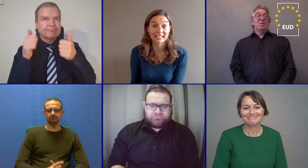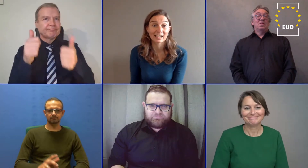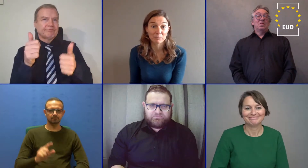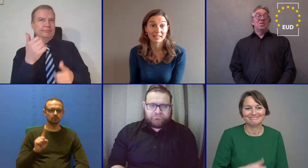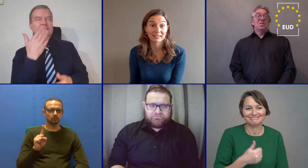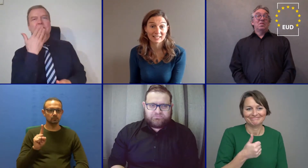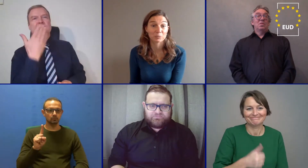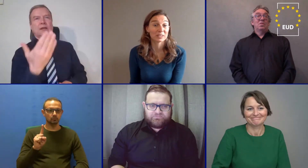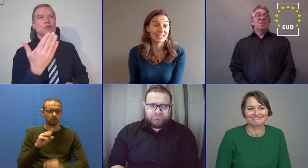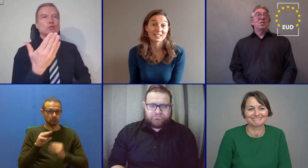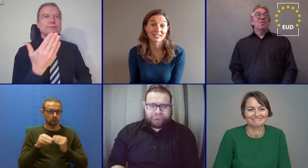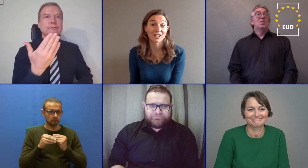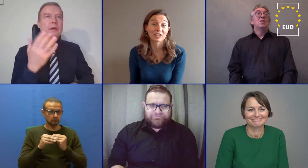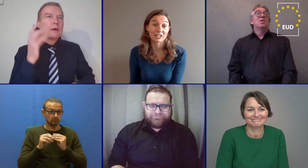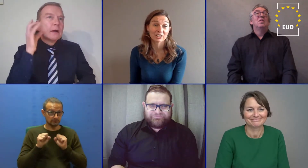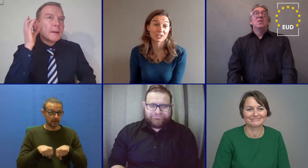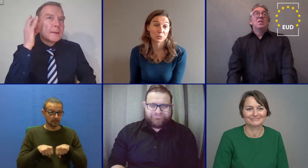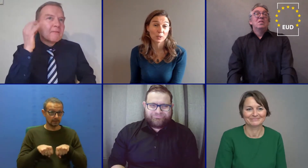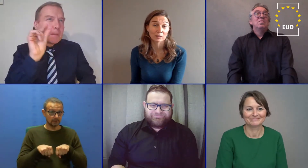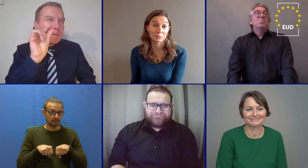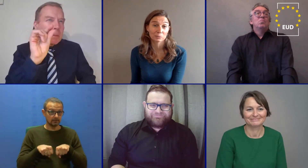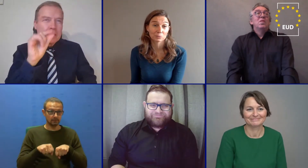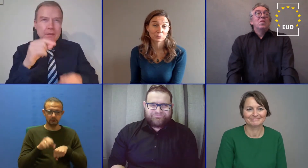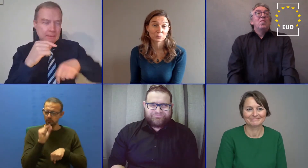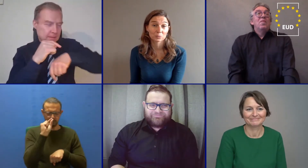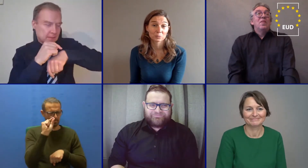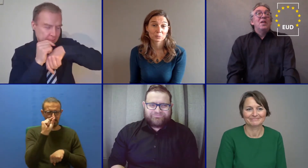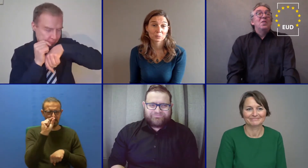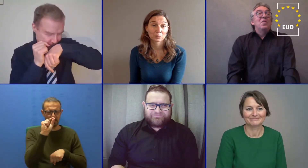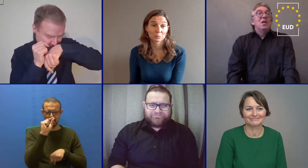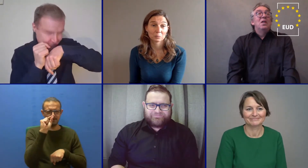they get paid less. We see this in other areas as well. Thank you.